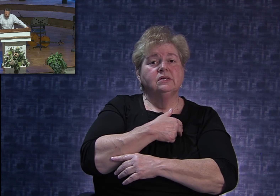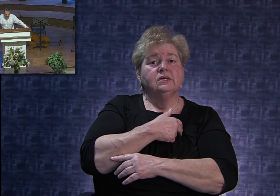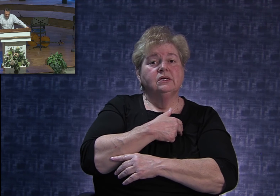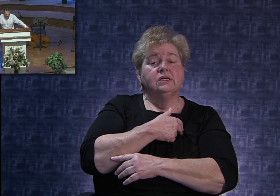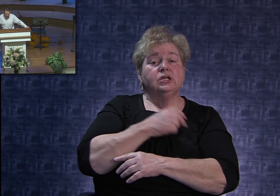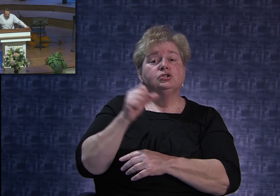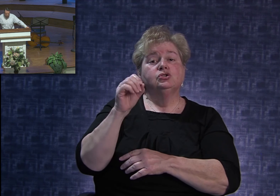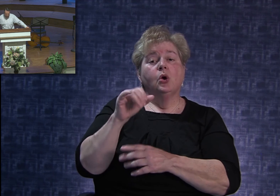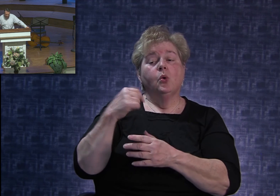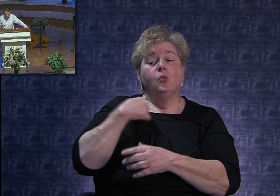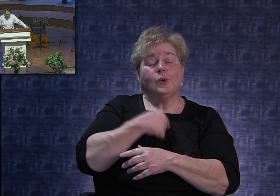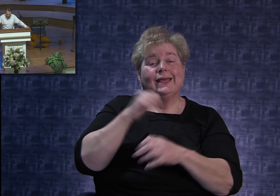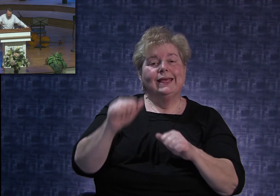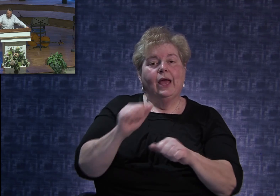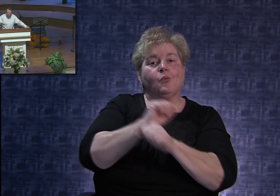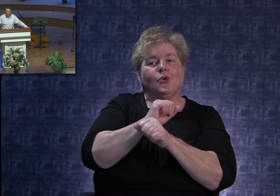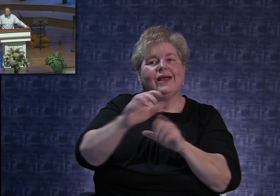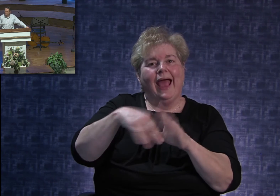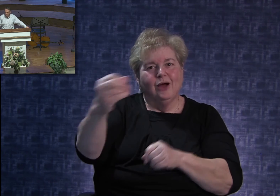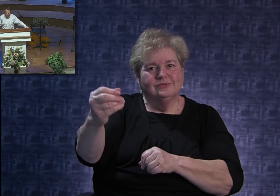so that we can work outwardly.